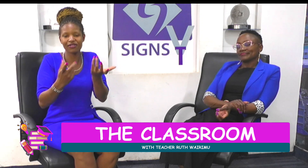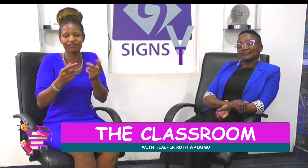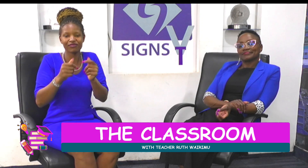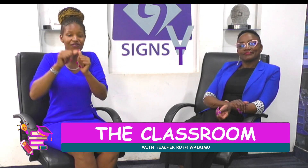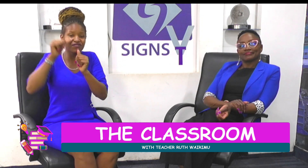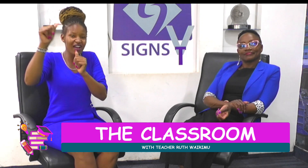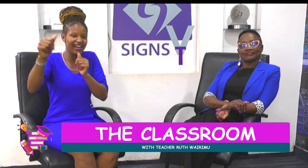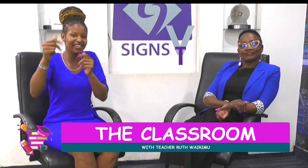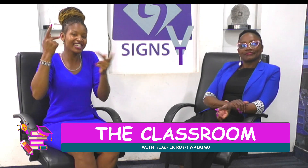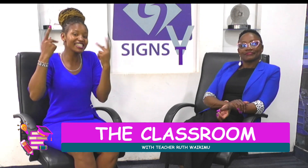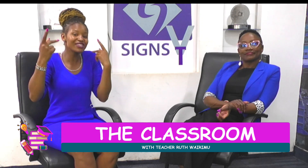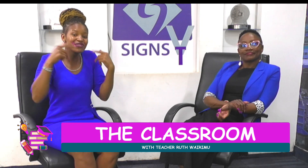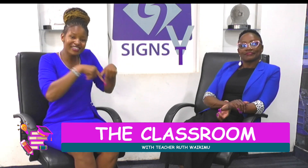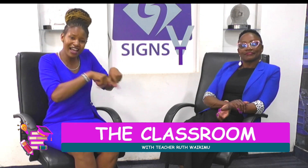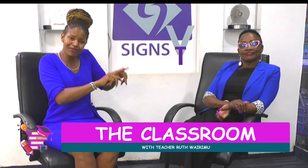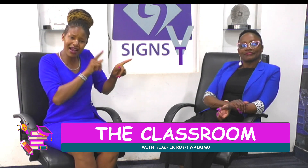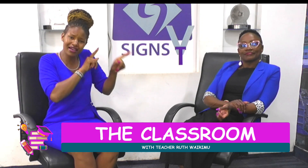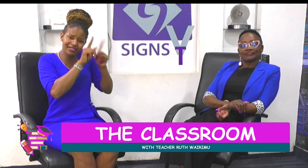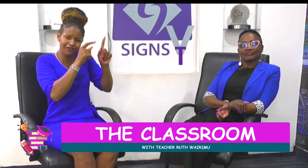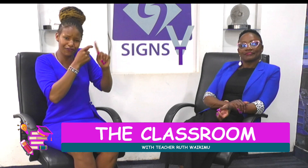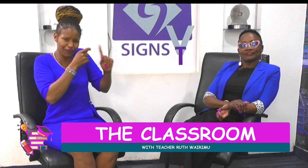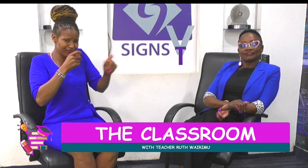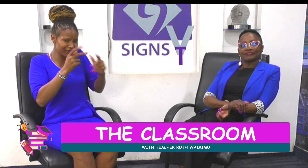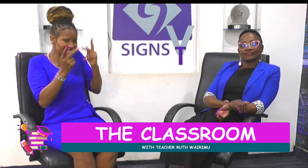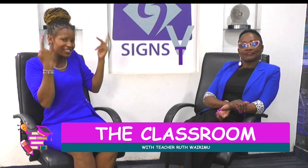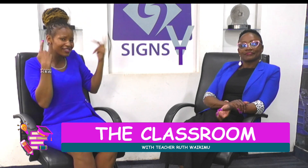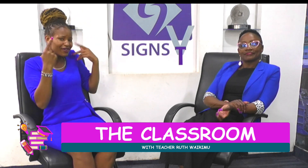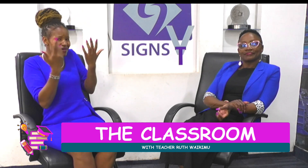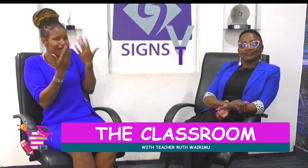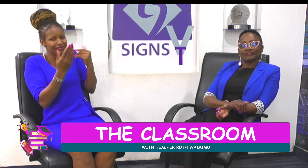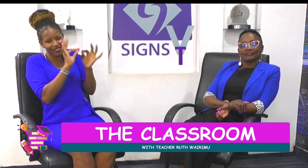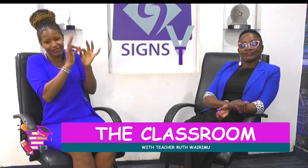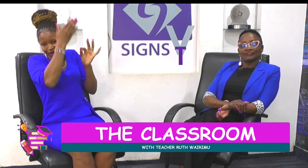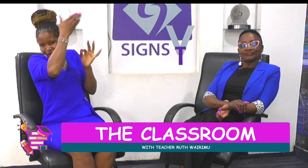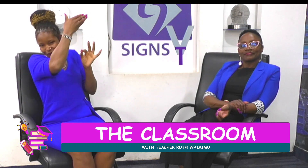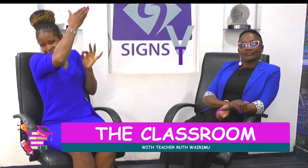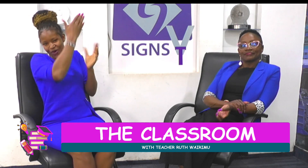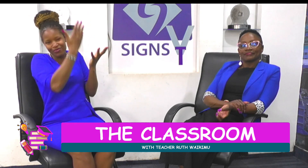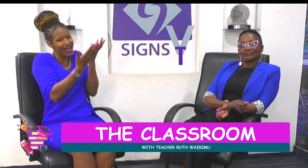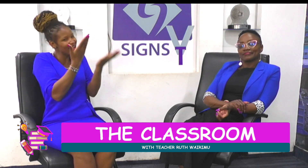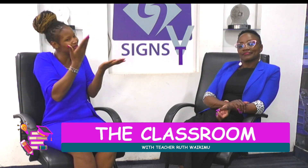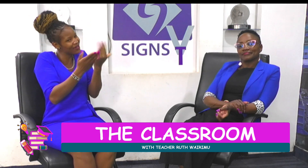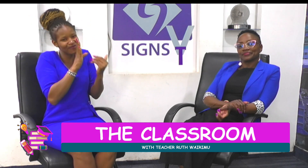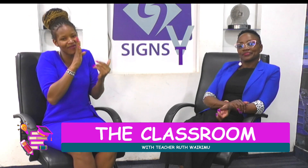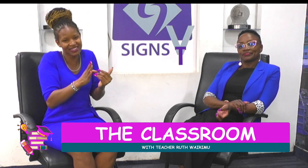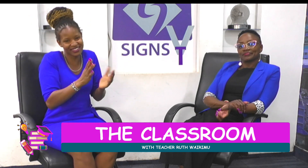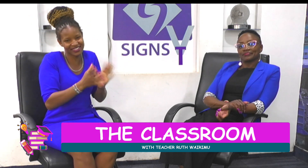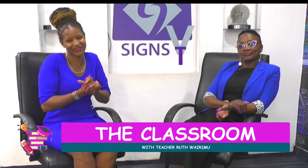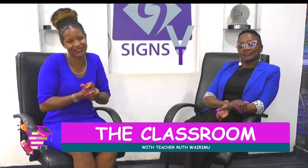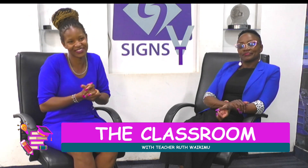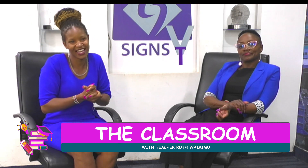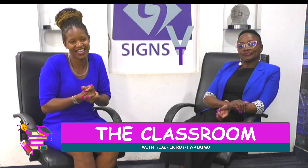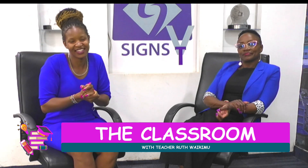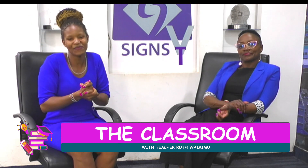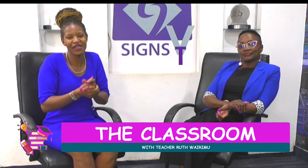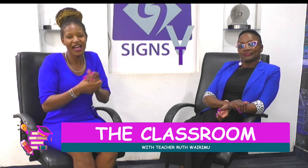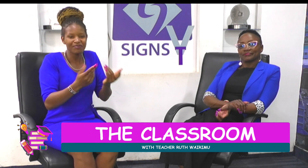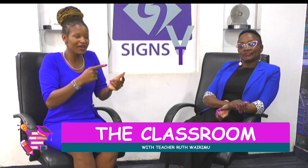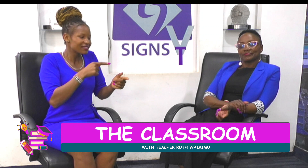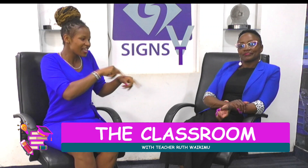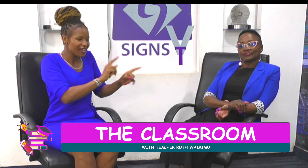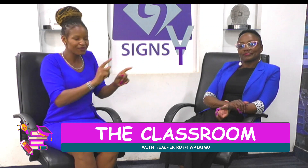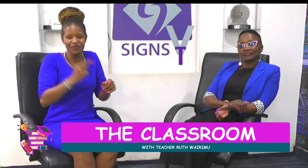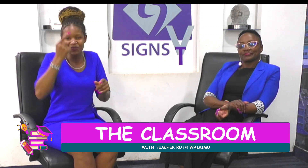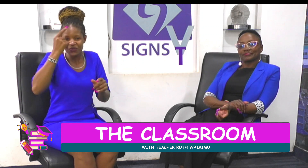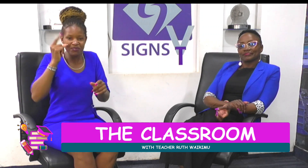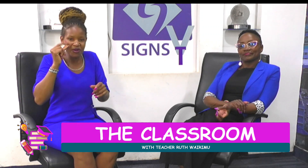and how did you create a rapport with the deaf community so that they are able to, you know, get to call